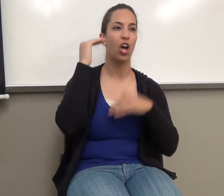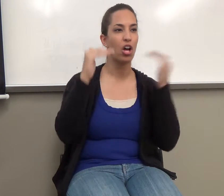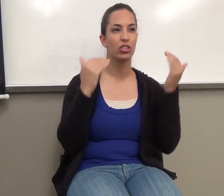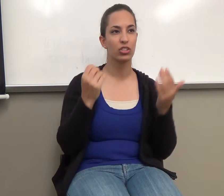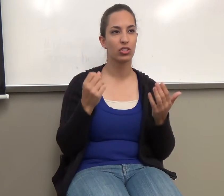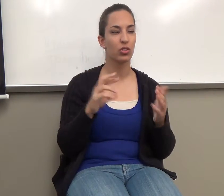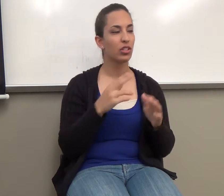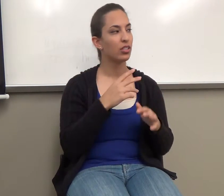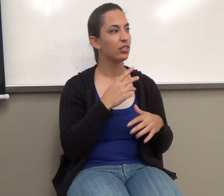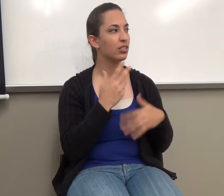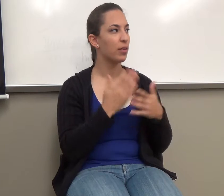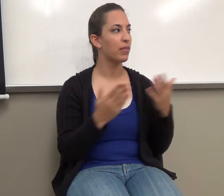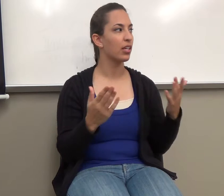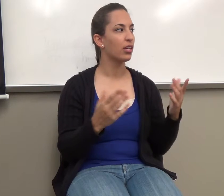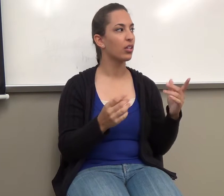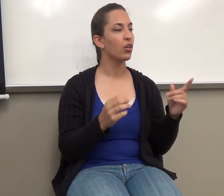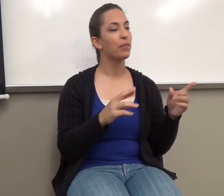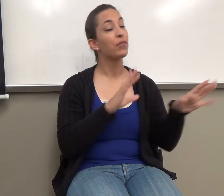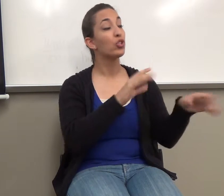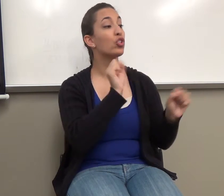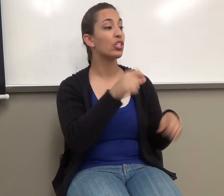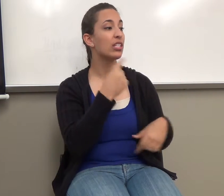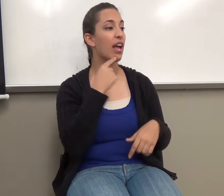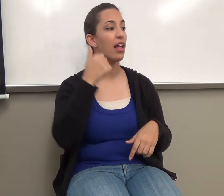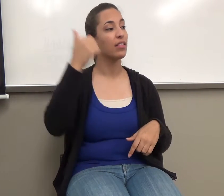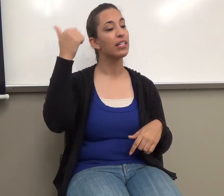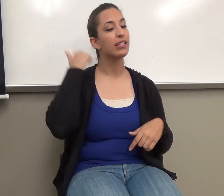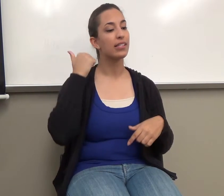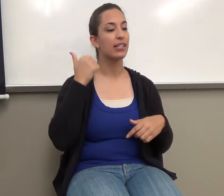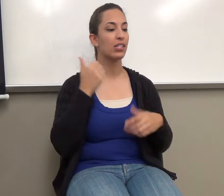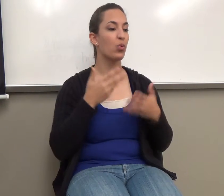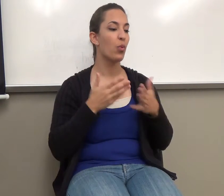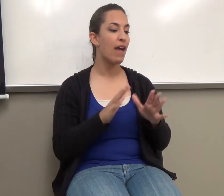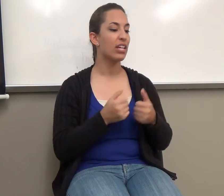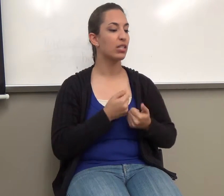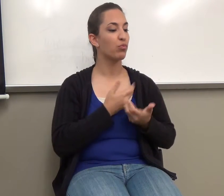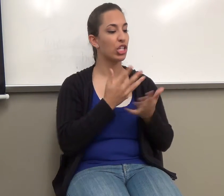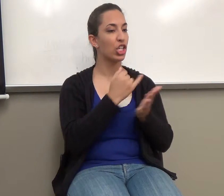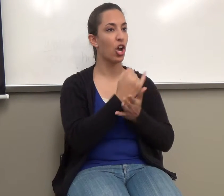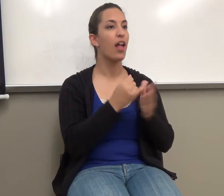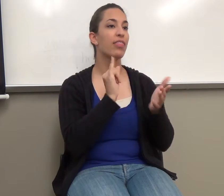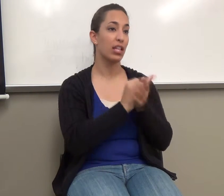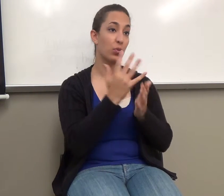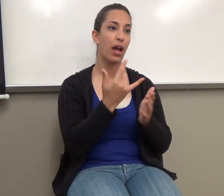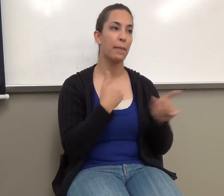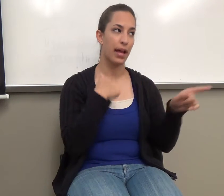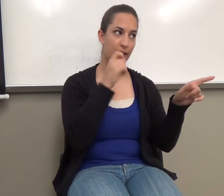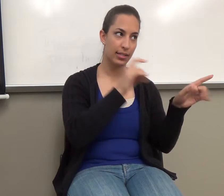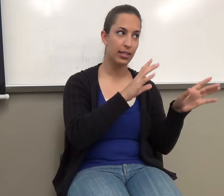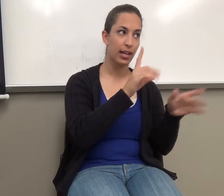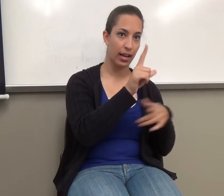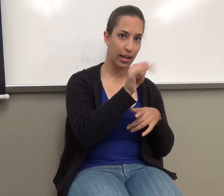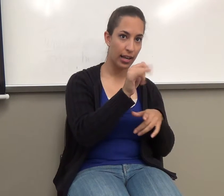people. Expresses art. And what could she, and that's why I'm asking Lydia, what could she use as an example?